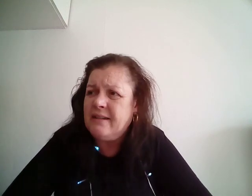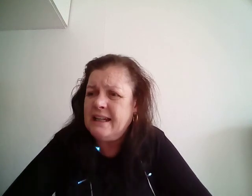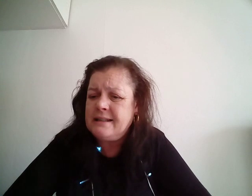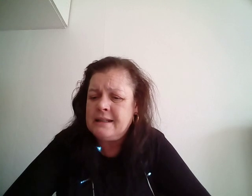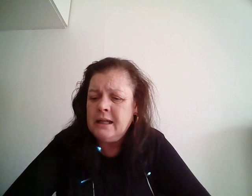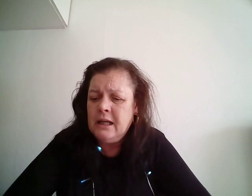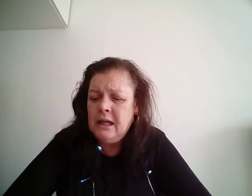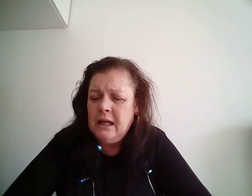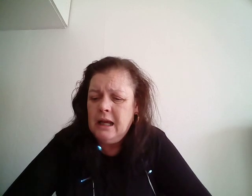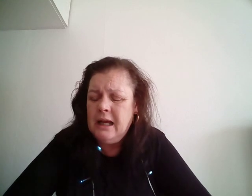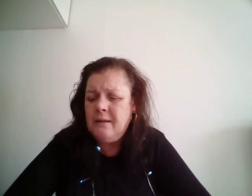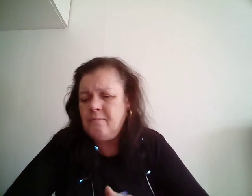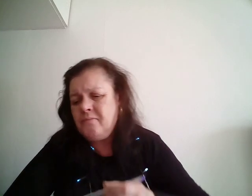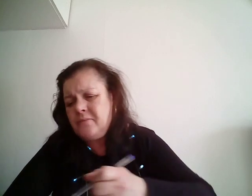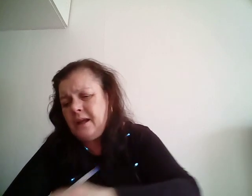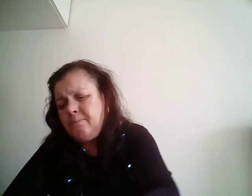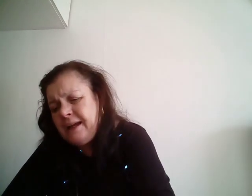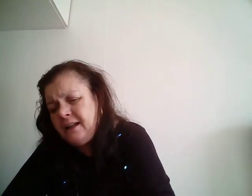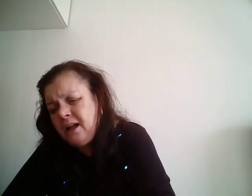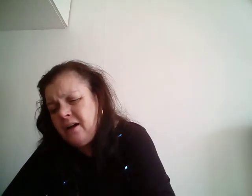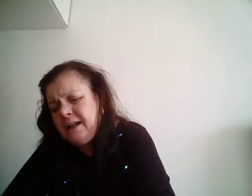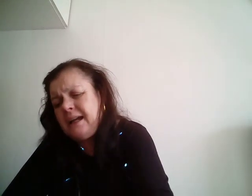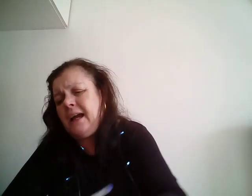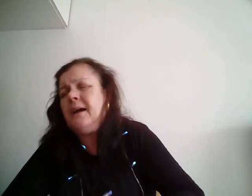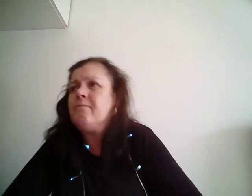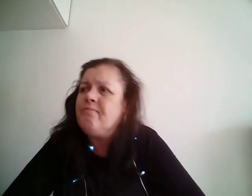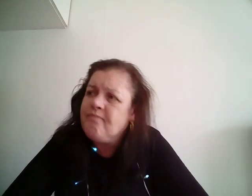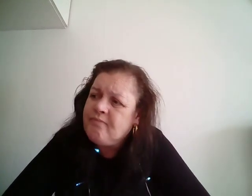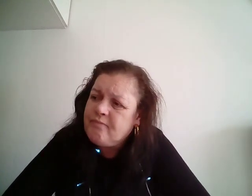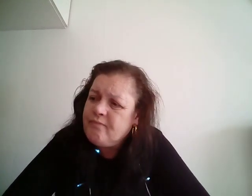it, a bit like,